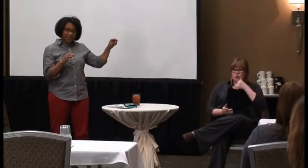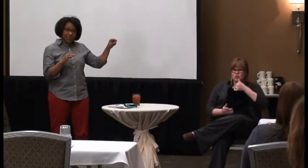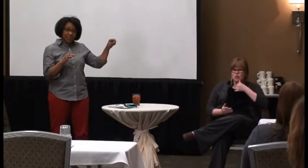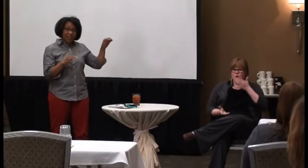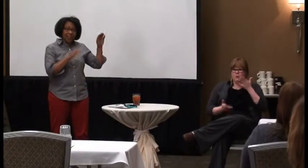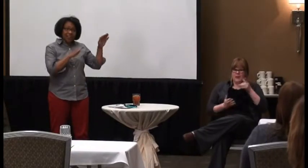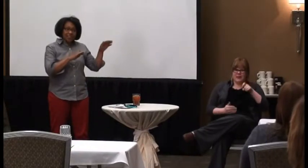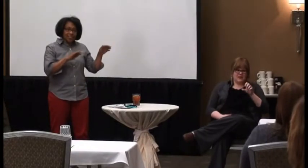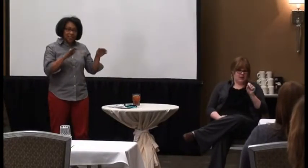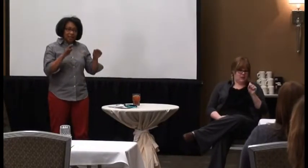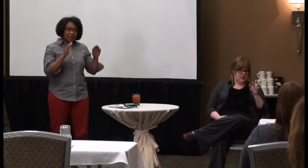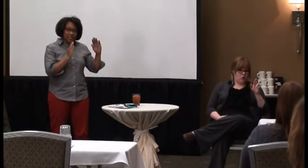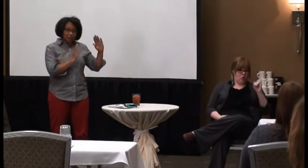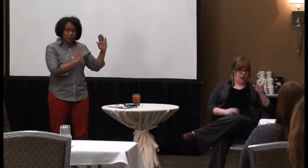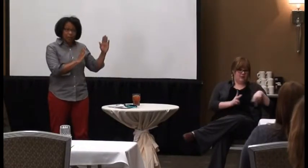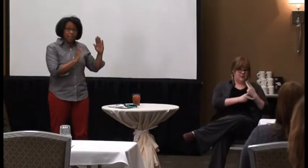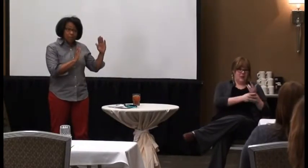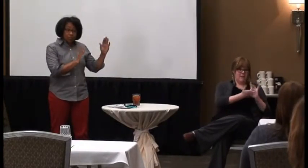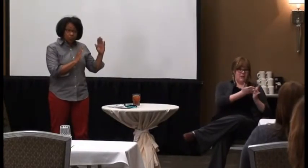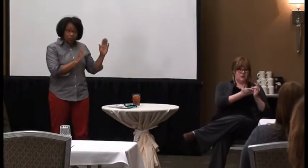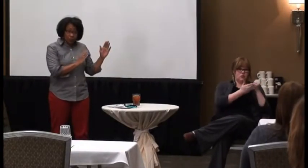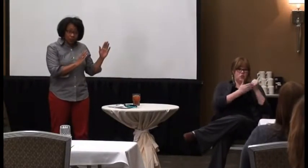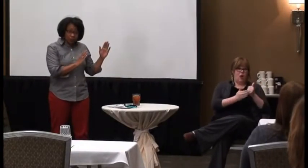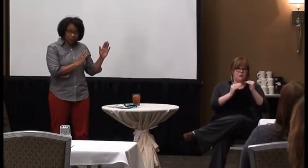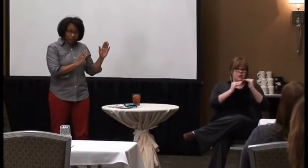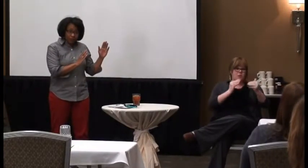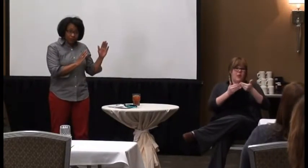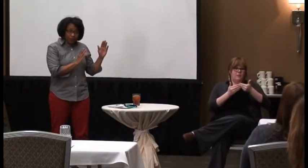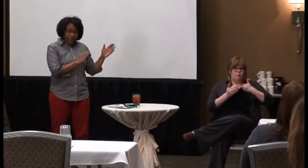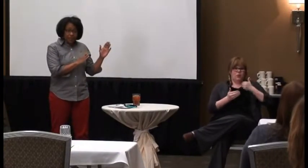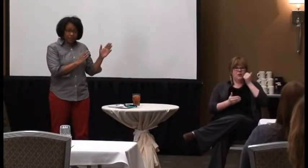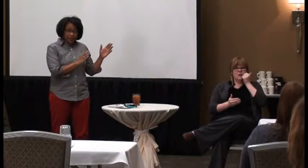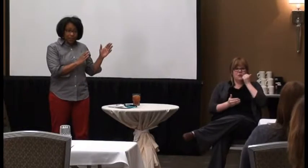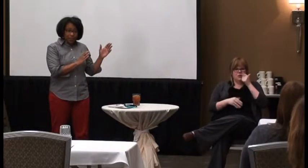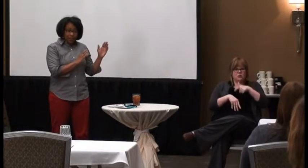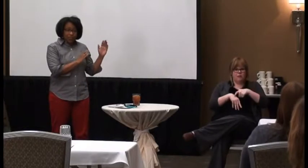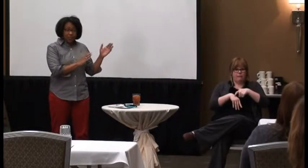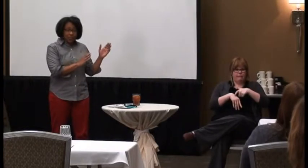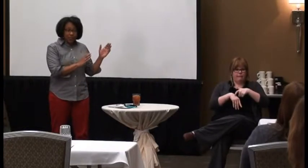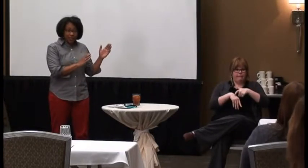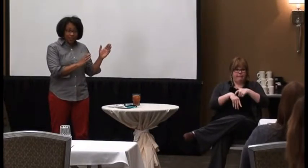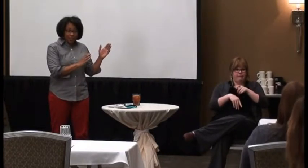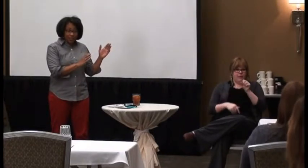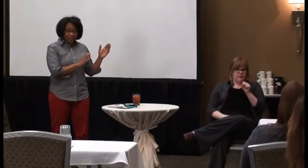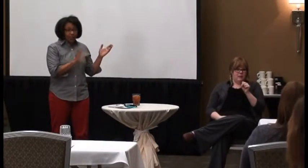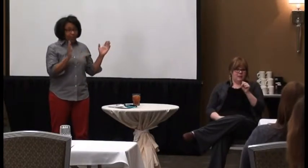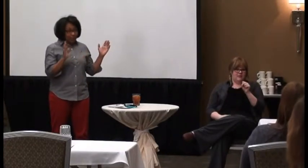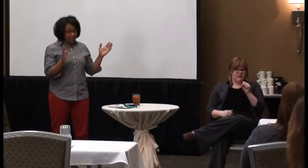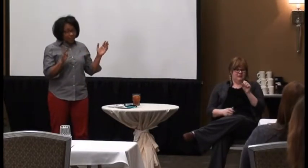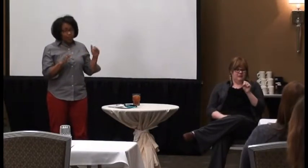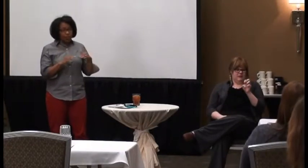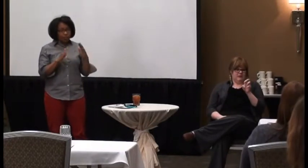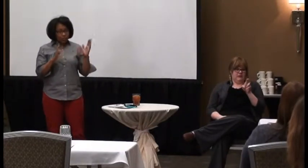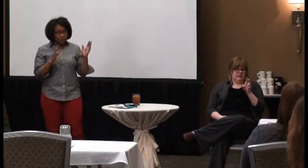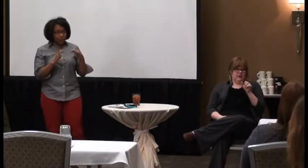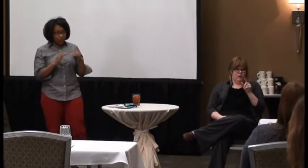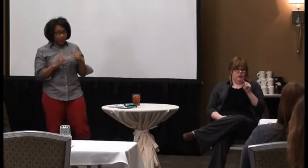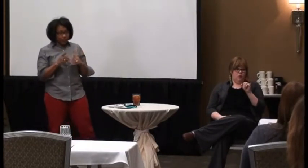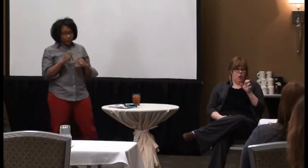an SSRI to stabilize that premenstrual time frame, serotonin agents. And